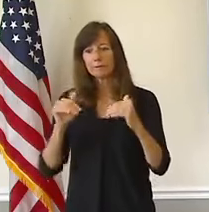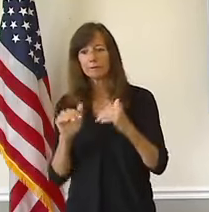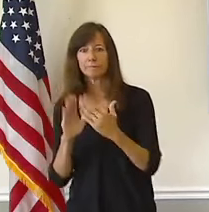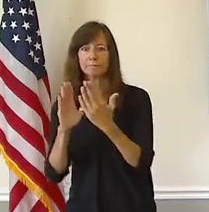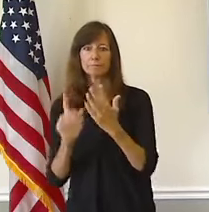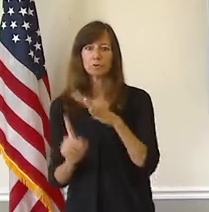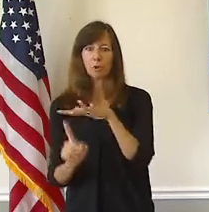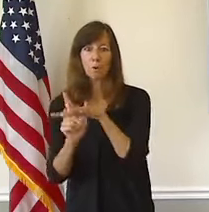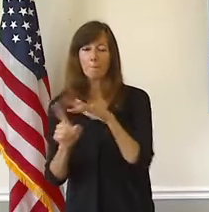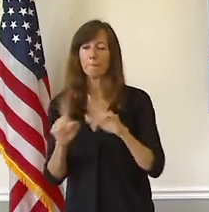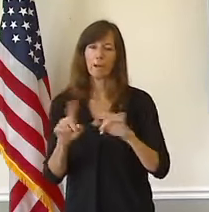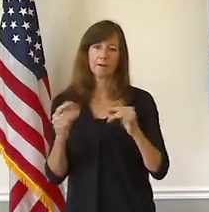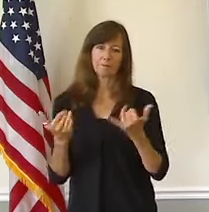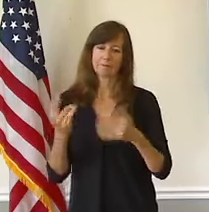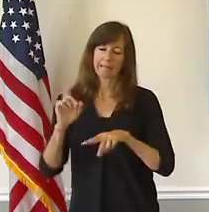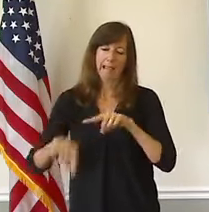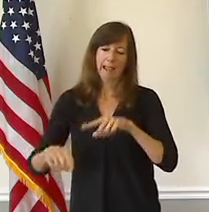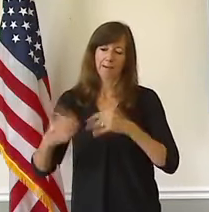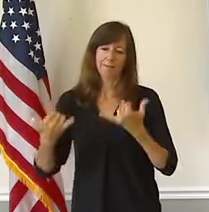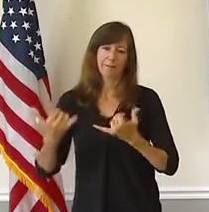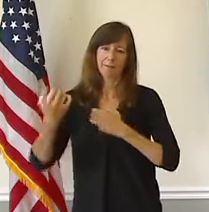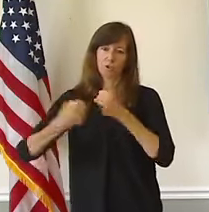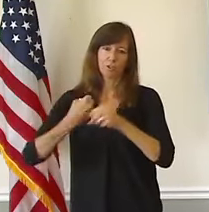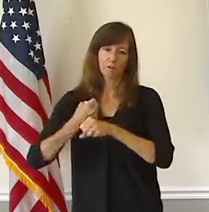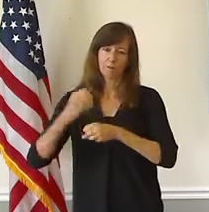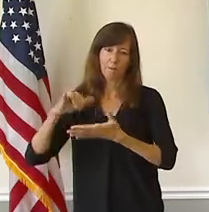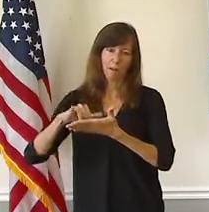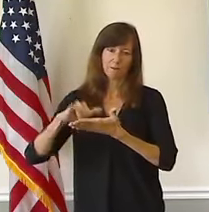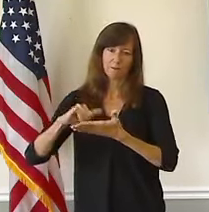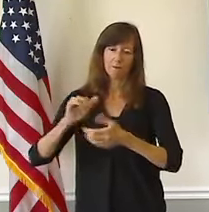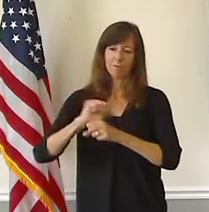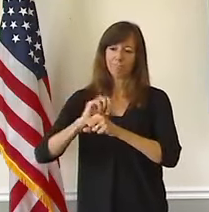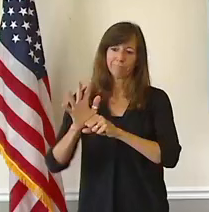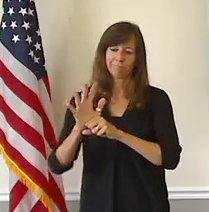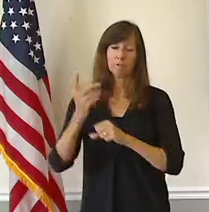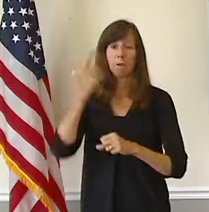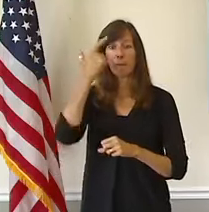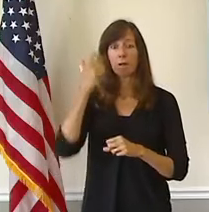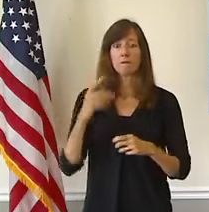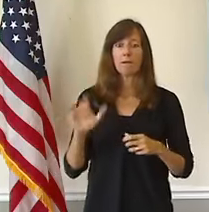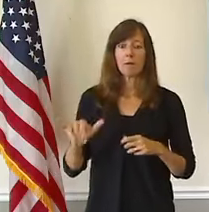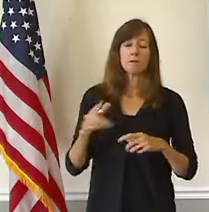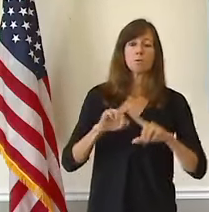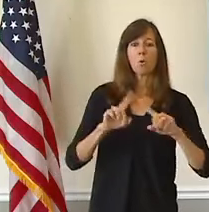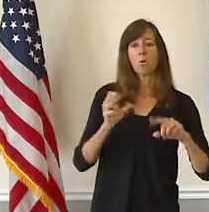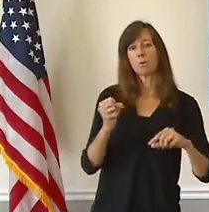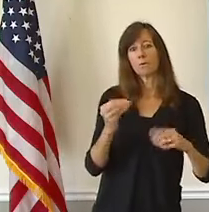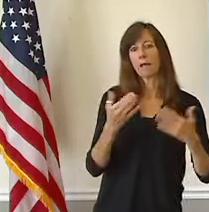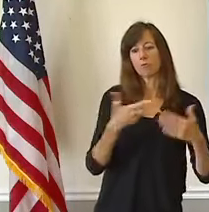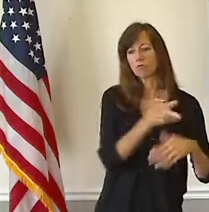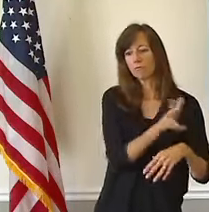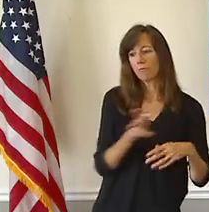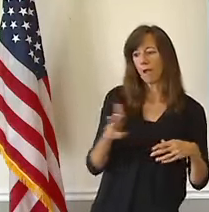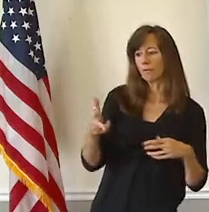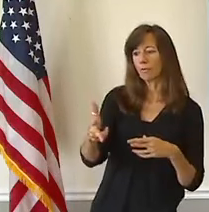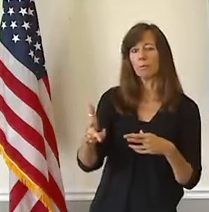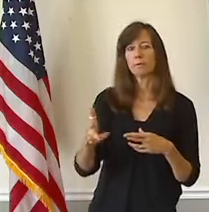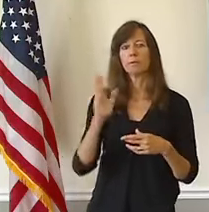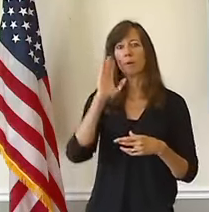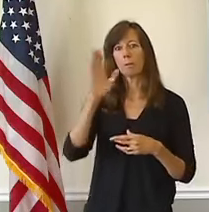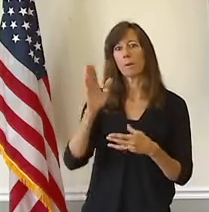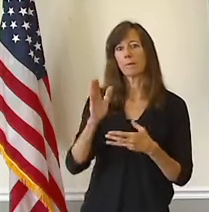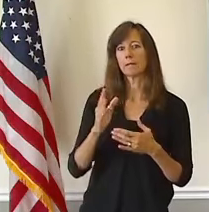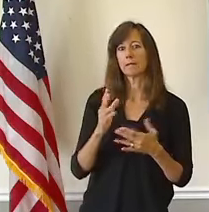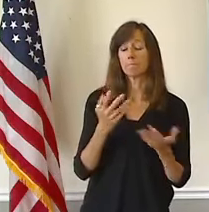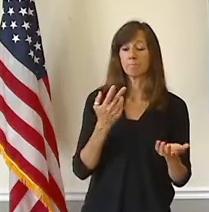via vehicle, drive-through. A great response will be, as I said, in Poughkeepsie tomorrow, city of Poughkeepsie tomorrow, or in Hyde Park and